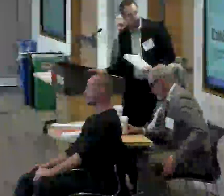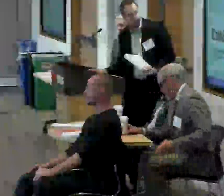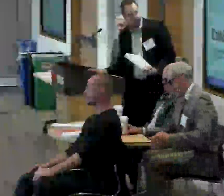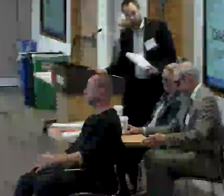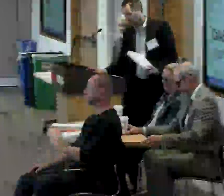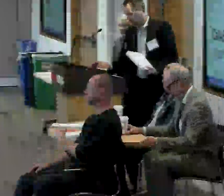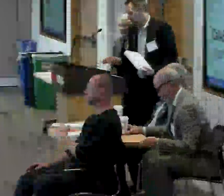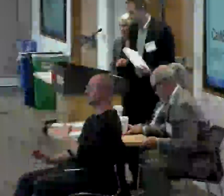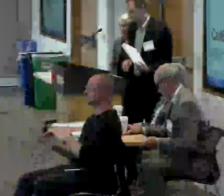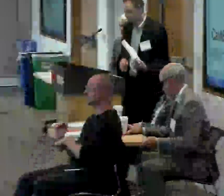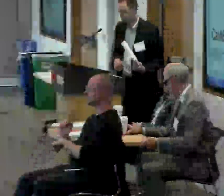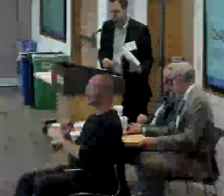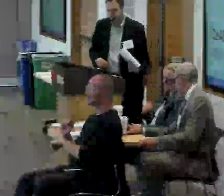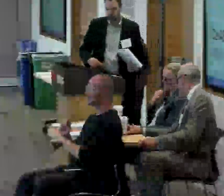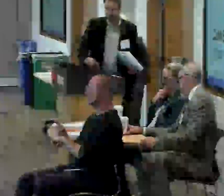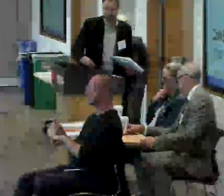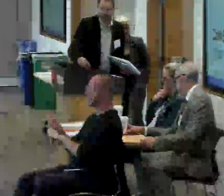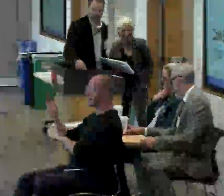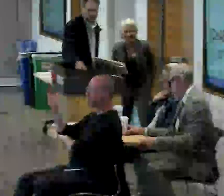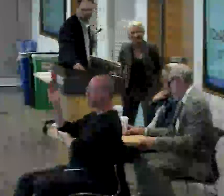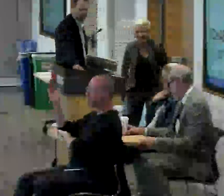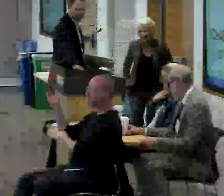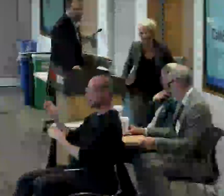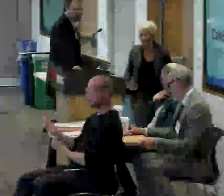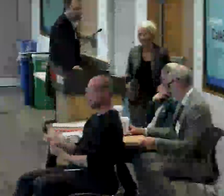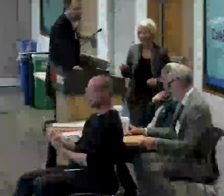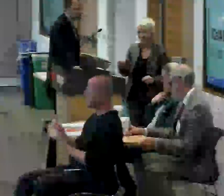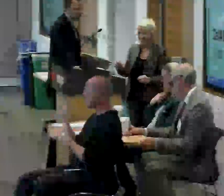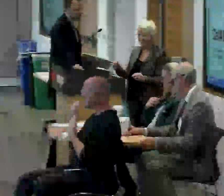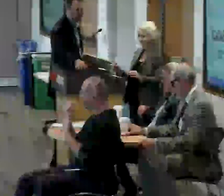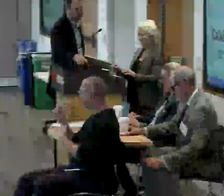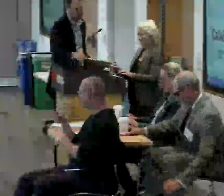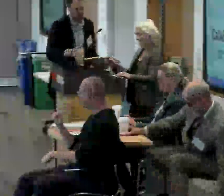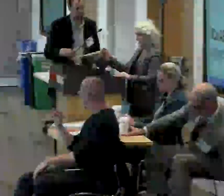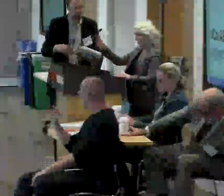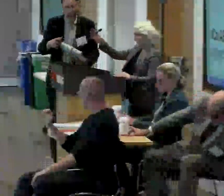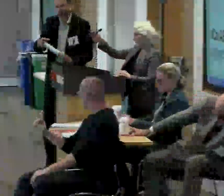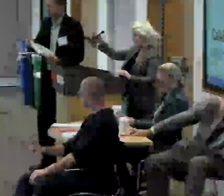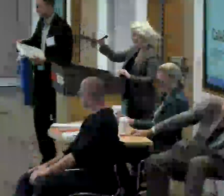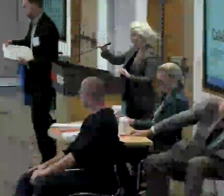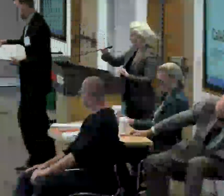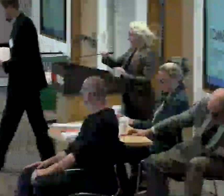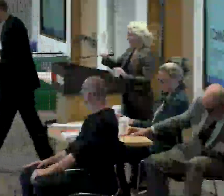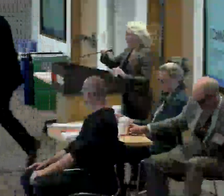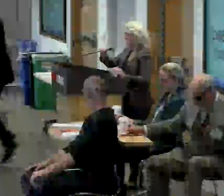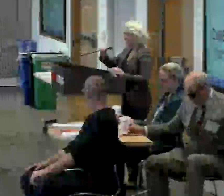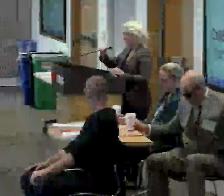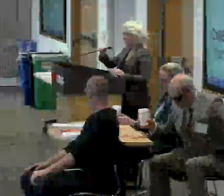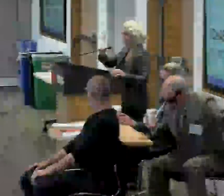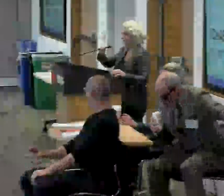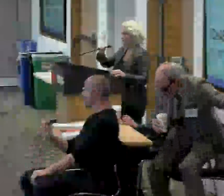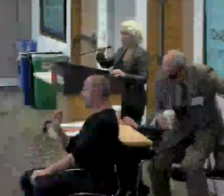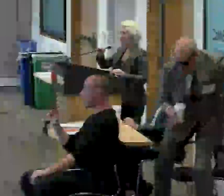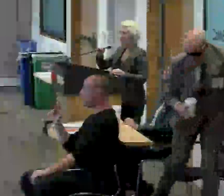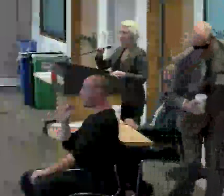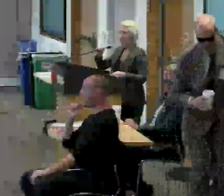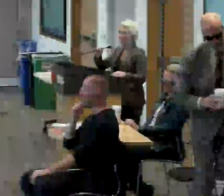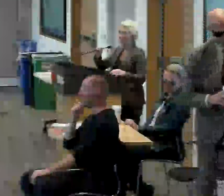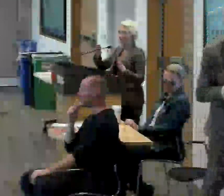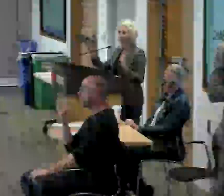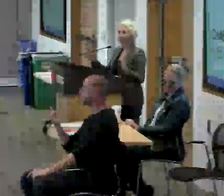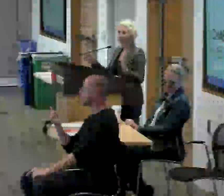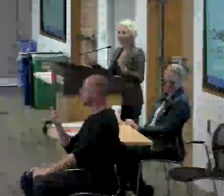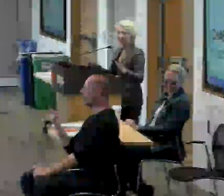Up the There we go. presentation. I Thank think you, Spike. if you press here, should- Okay, awesome. Just